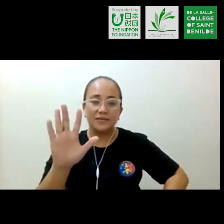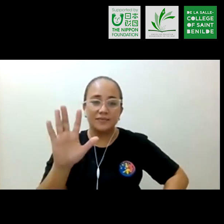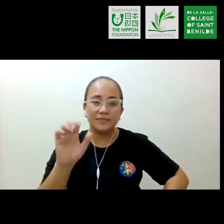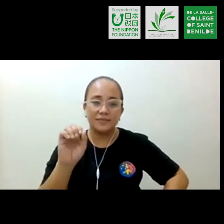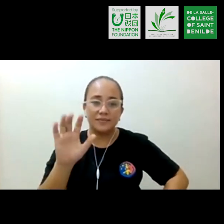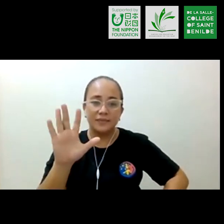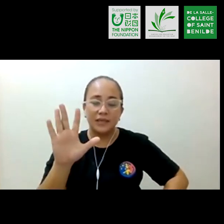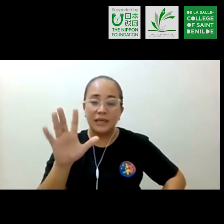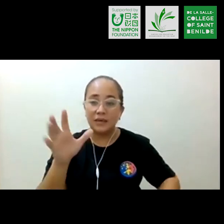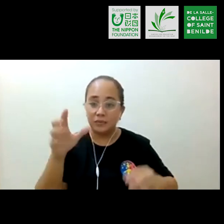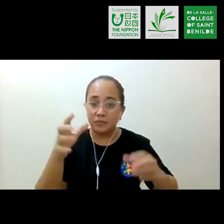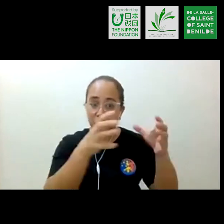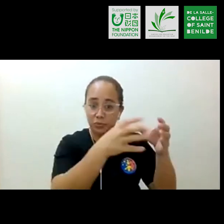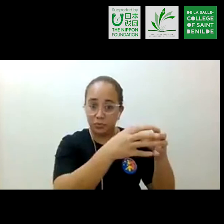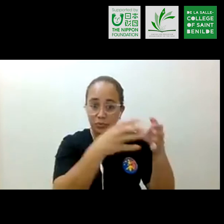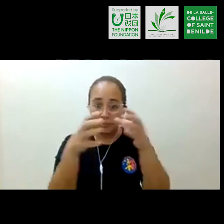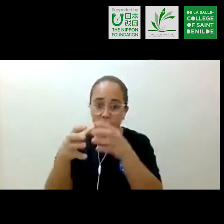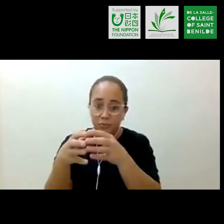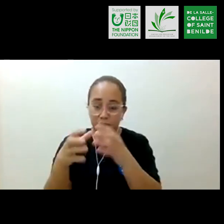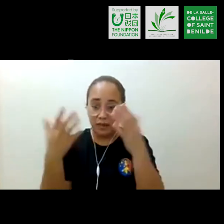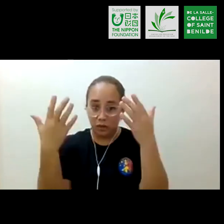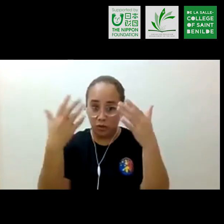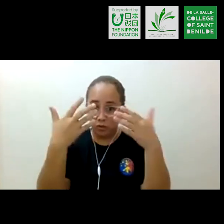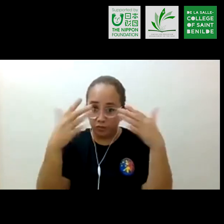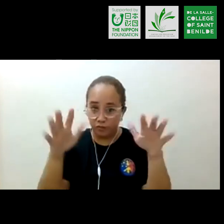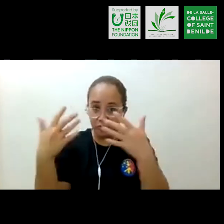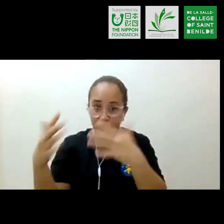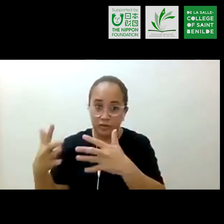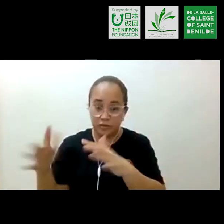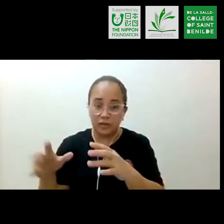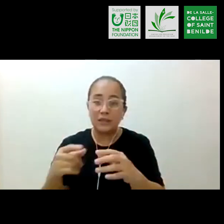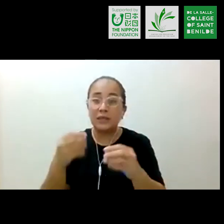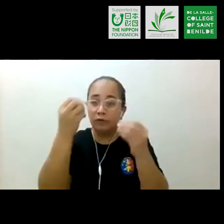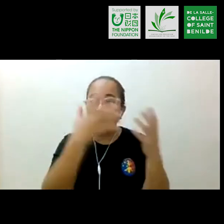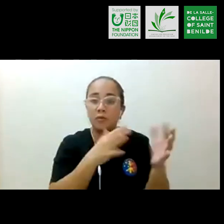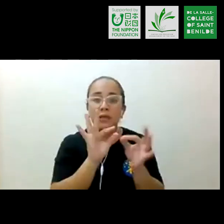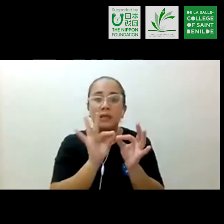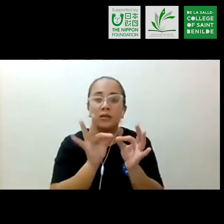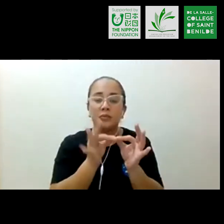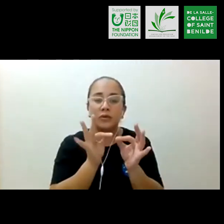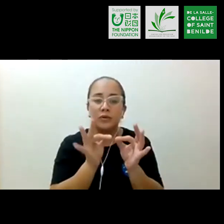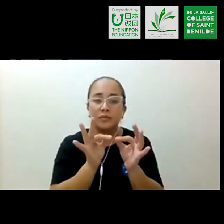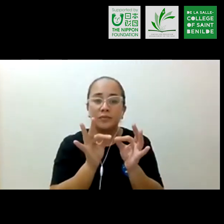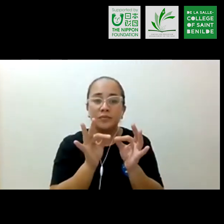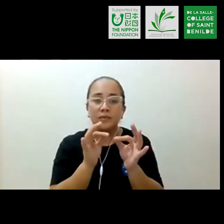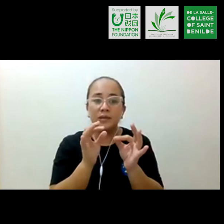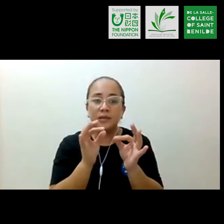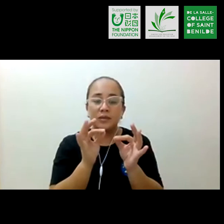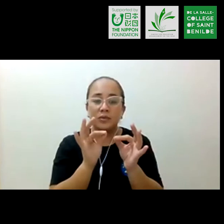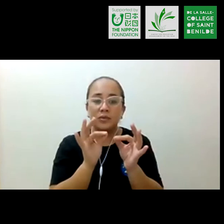when each group finishes the task, you can tell the interpreters to